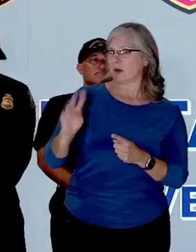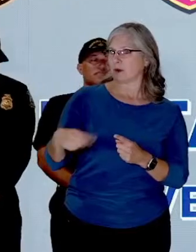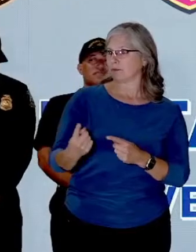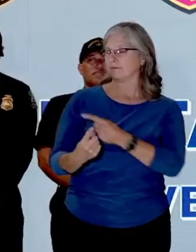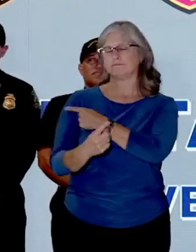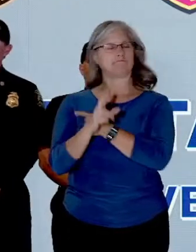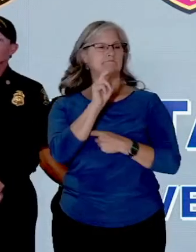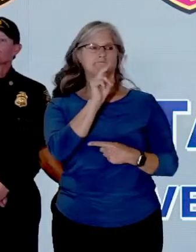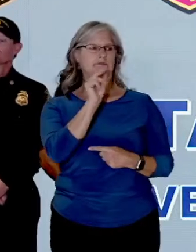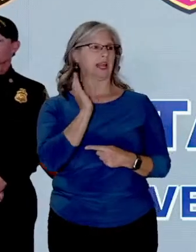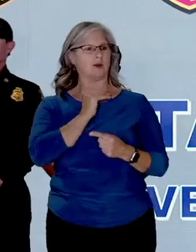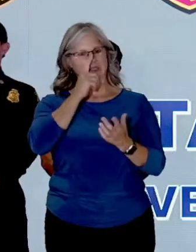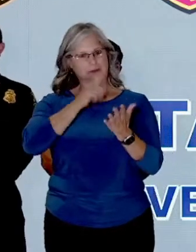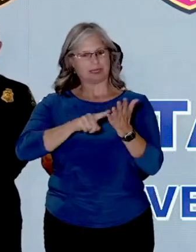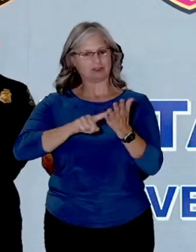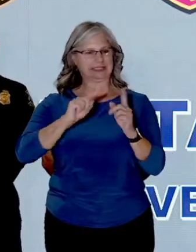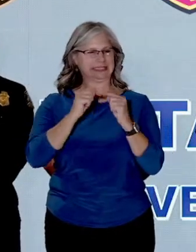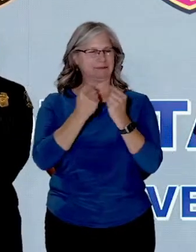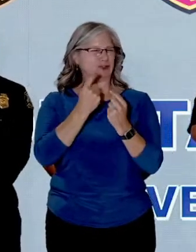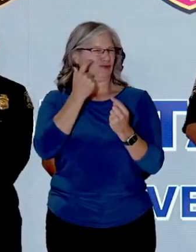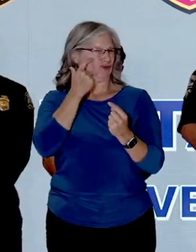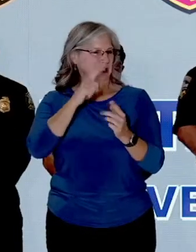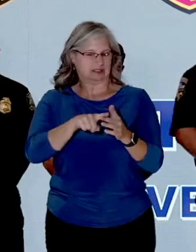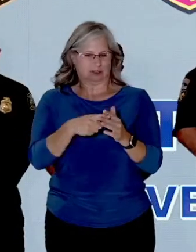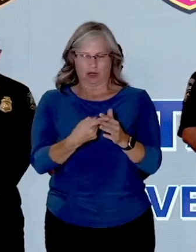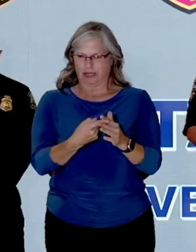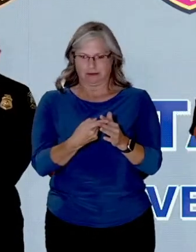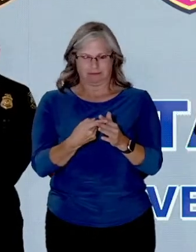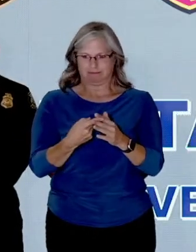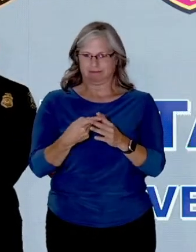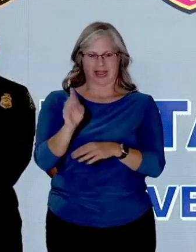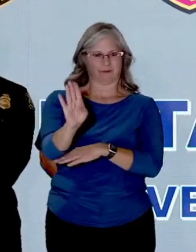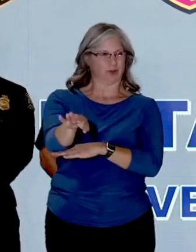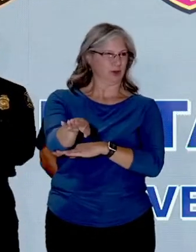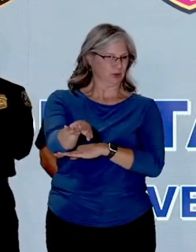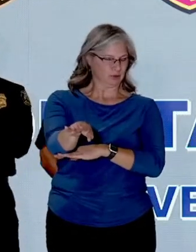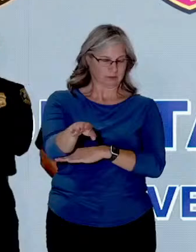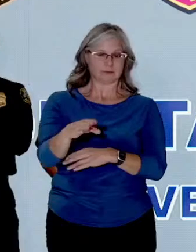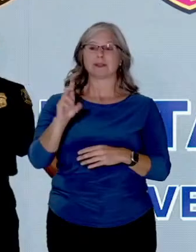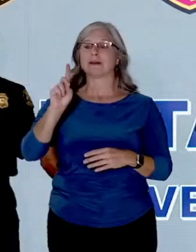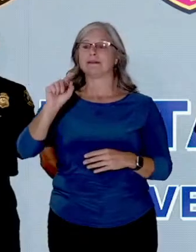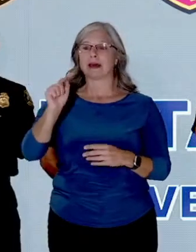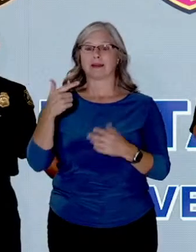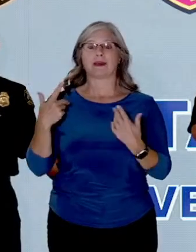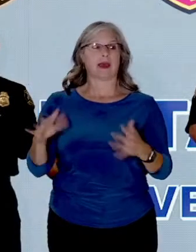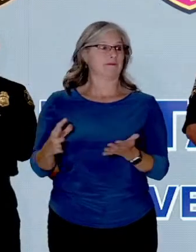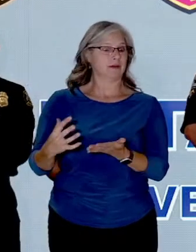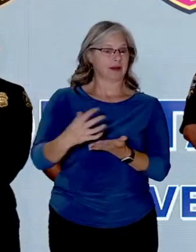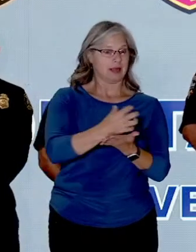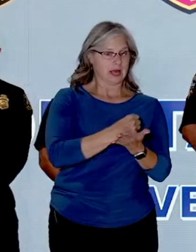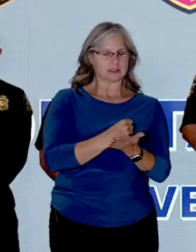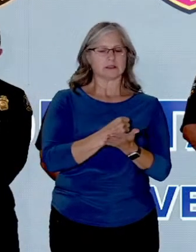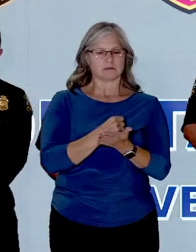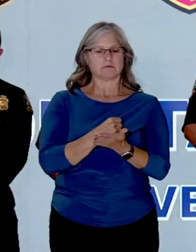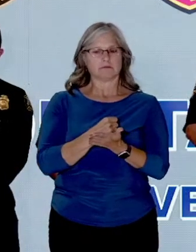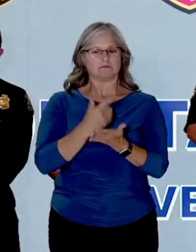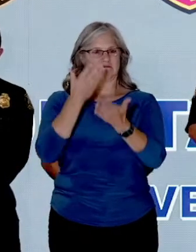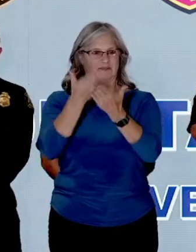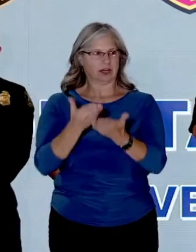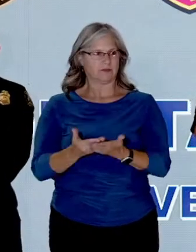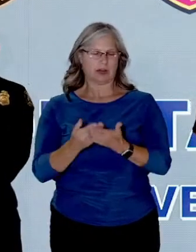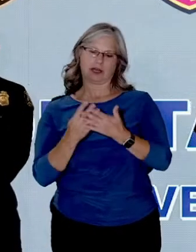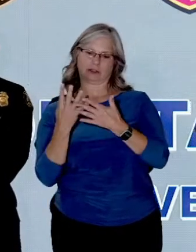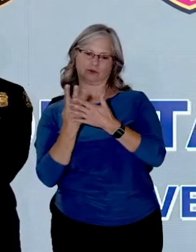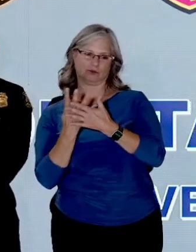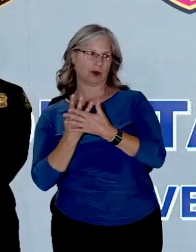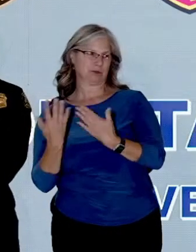No, our inspection teams have just gotten on the ground this late afternoon. So what data they have collected, it is being verified and scrubbed